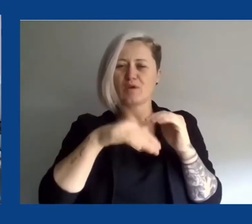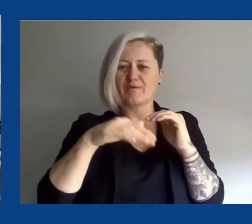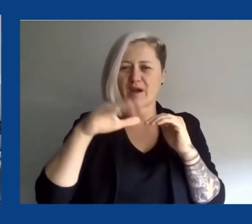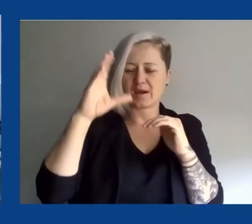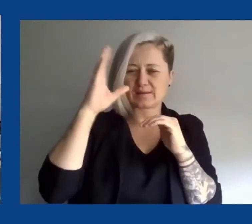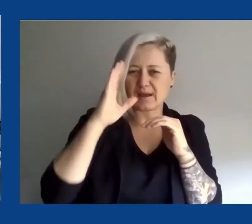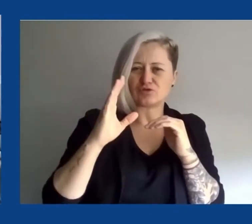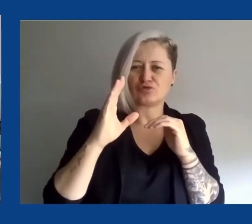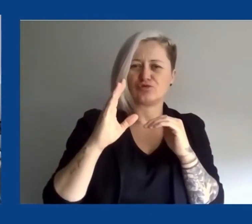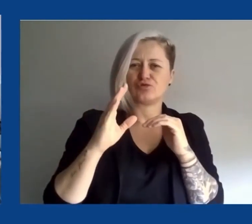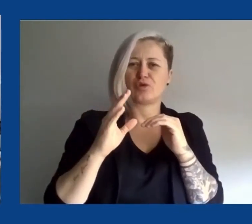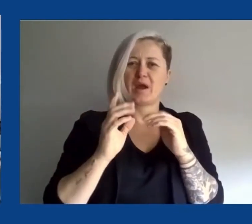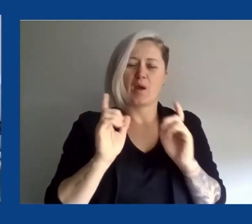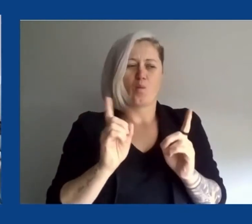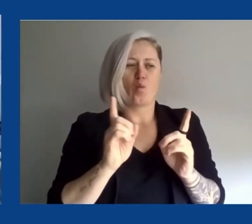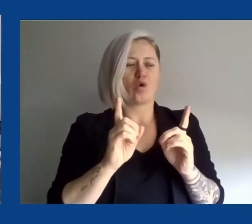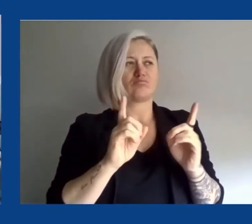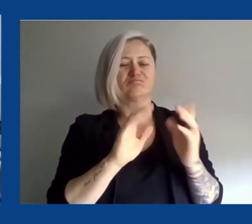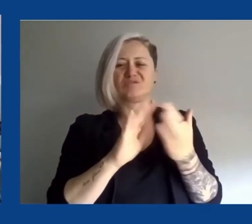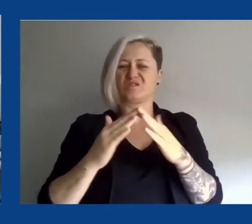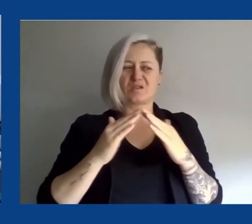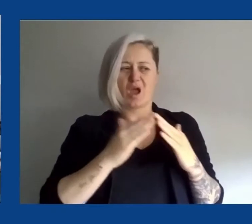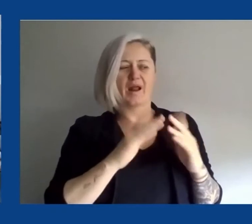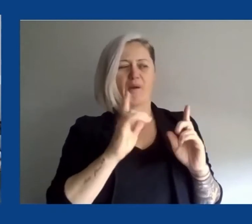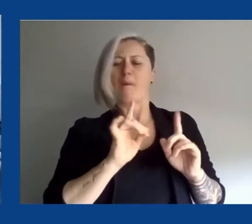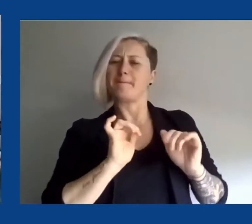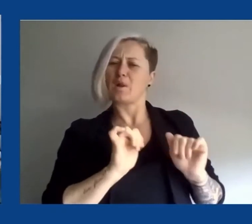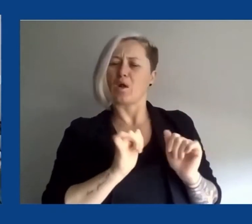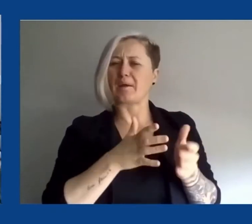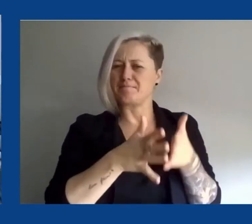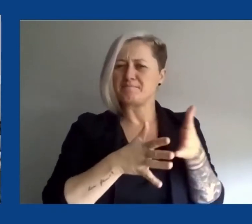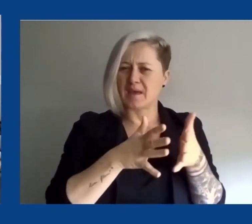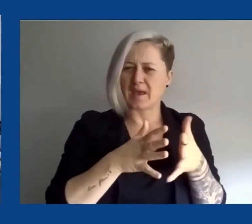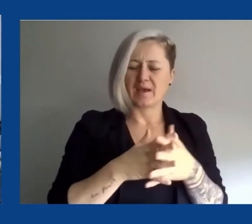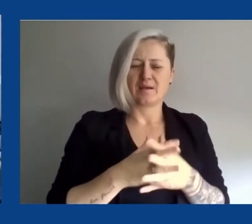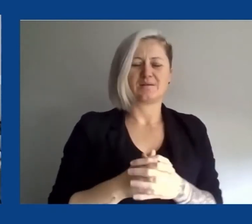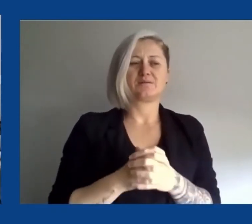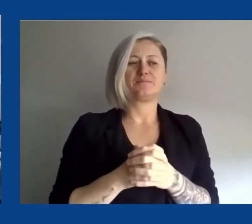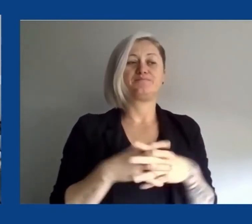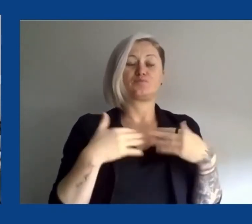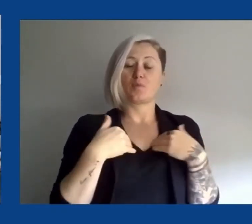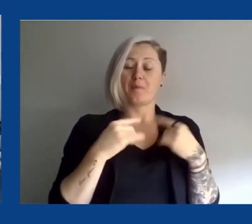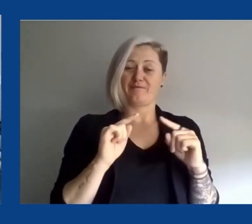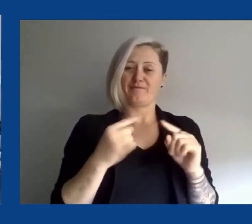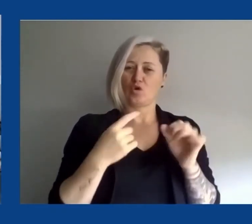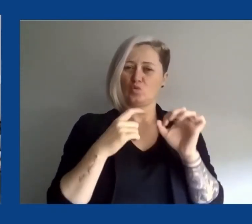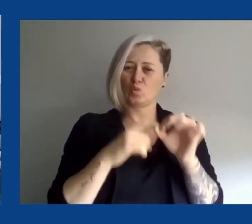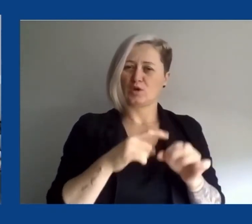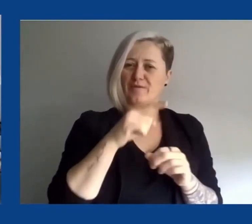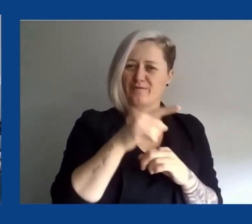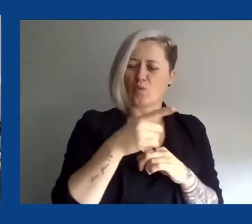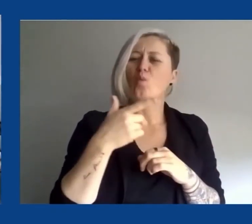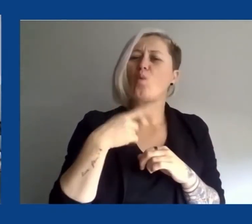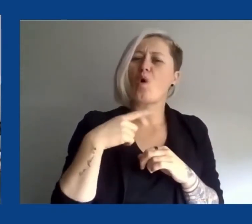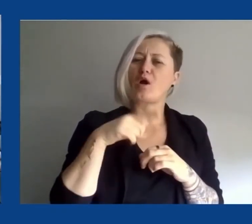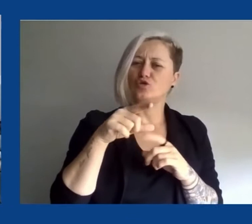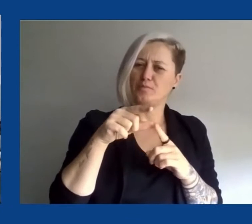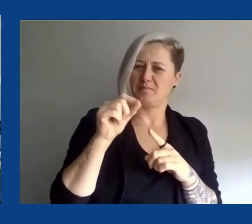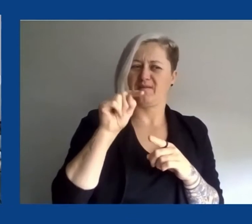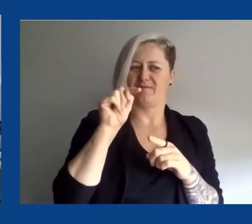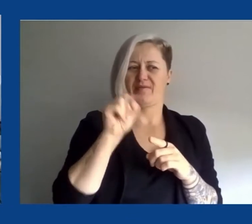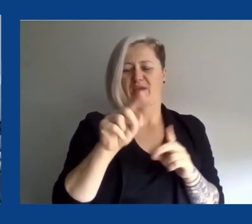and what belonging means. So my first question for you is, why did you choose that particular